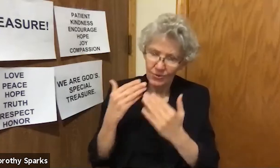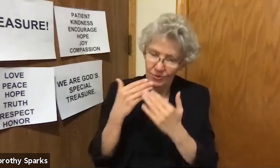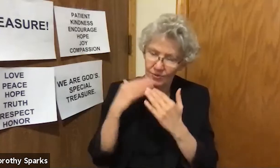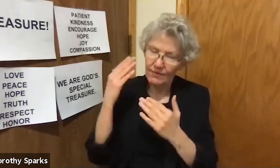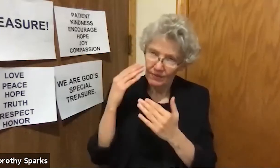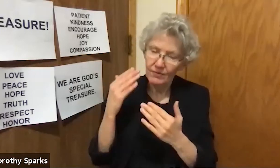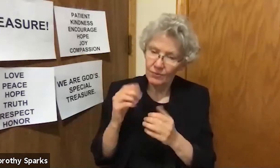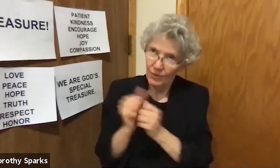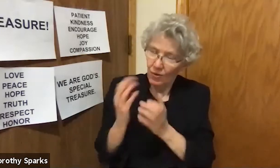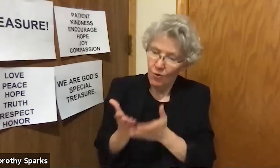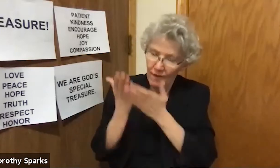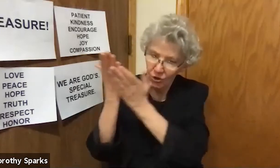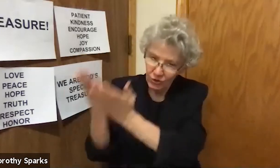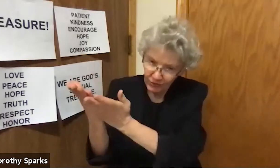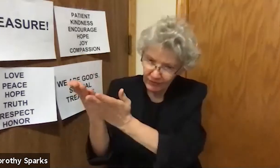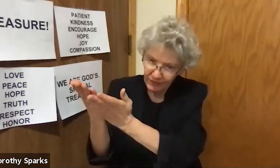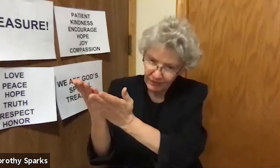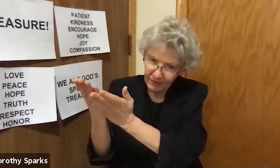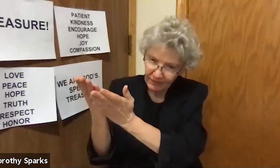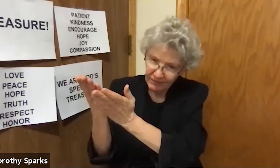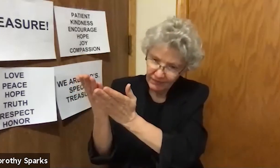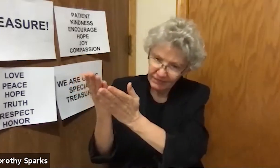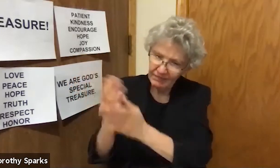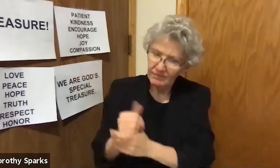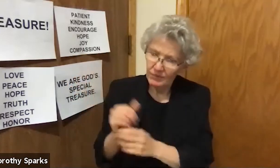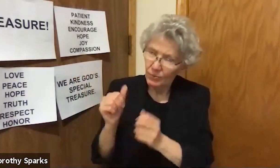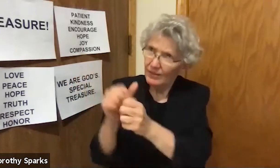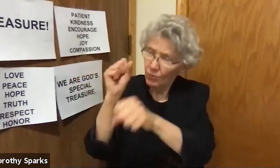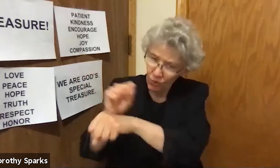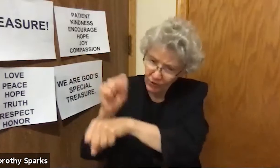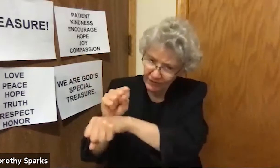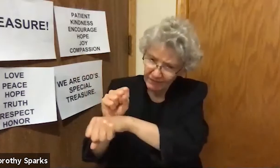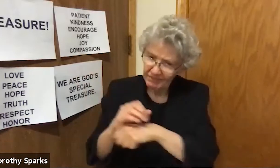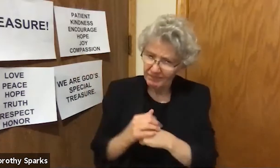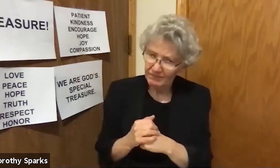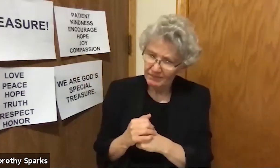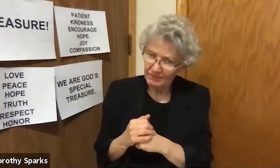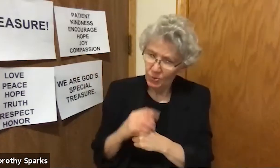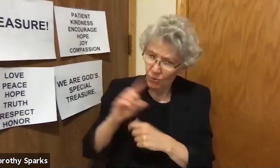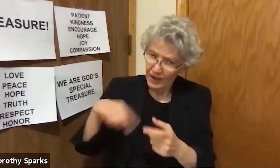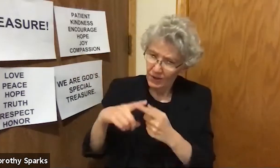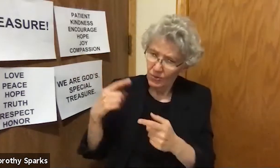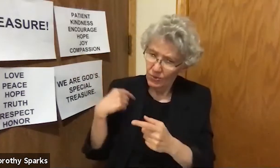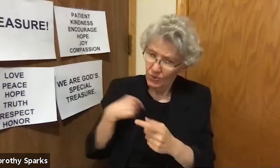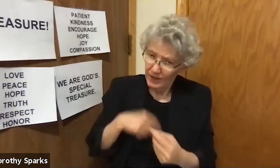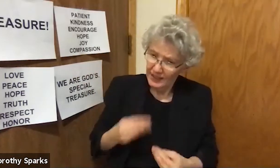of our gratitude, we bring our offering, the fruit of our labor.